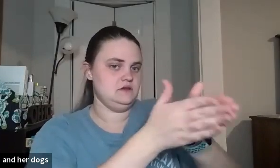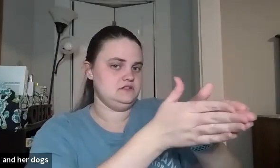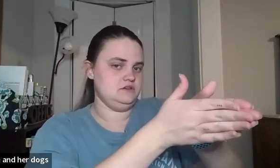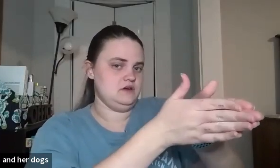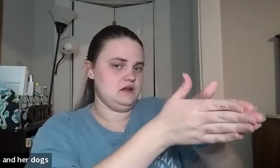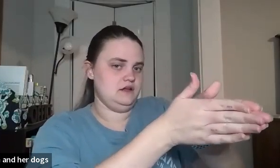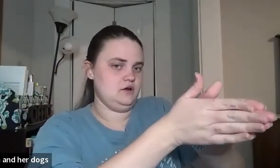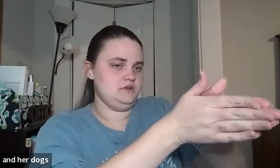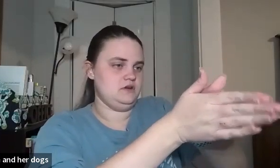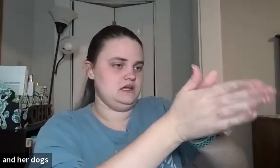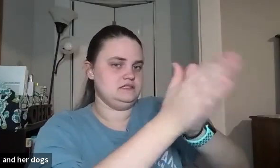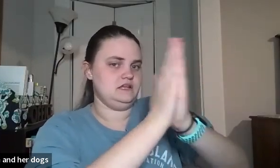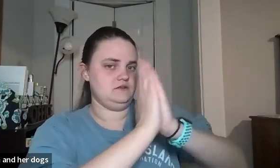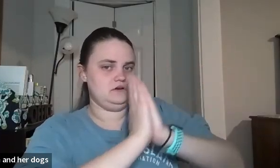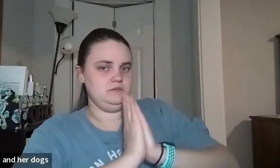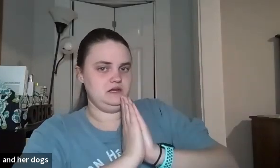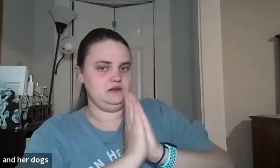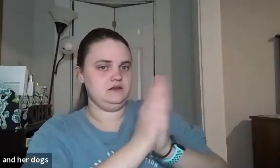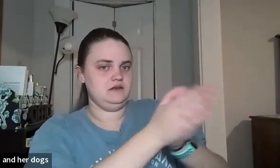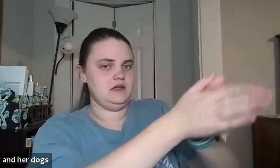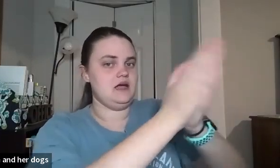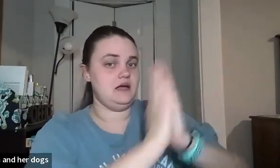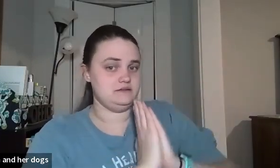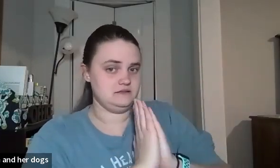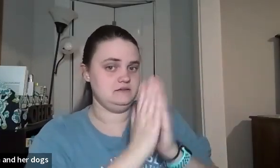So you kind of like open your hands and like they're coming in. Ask.